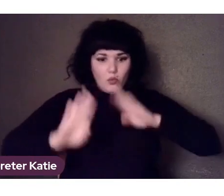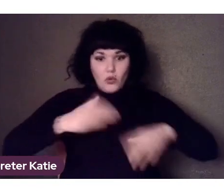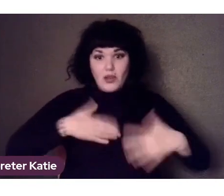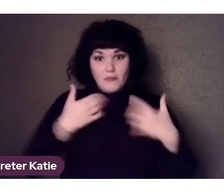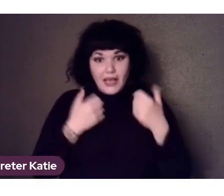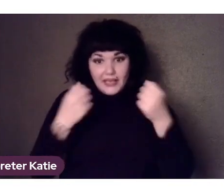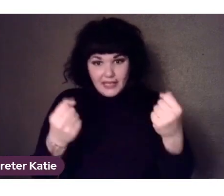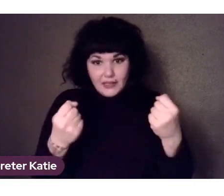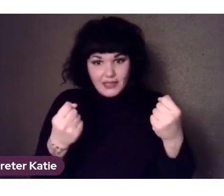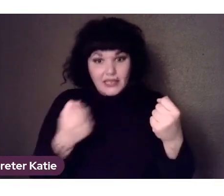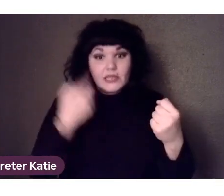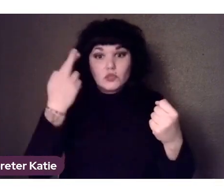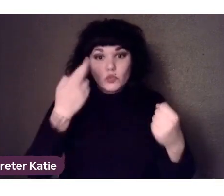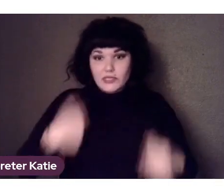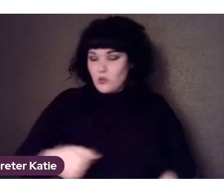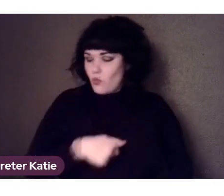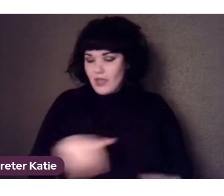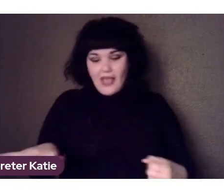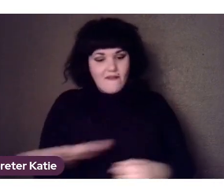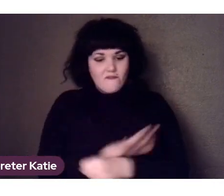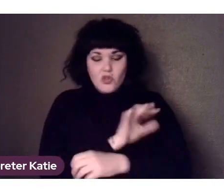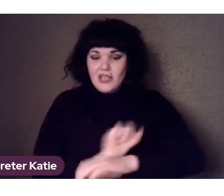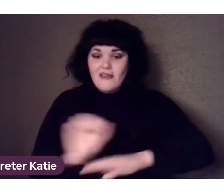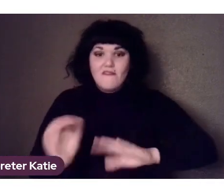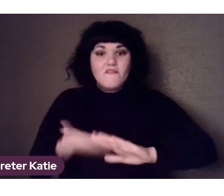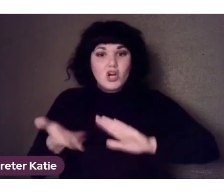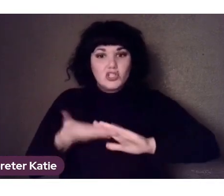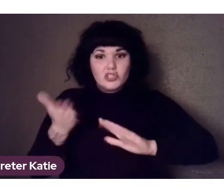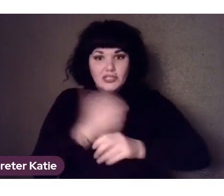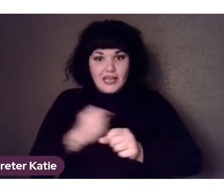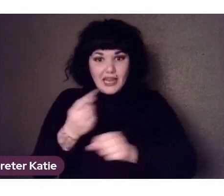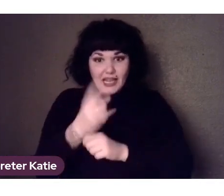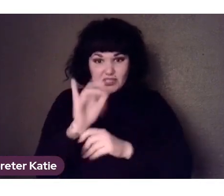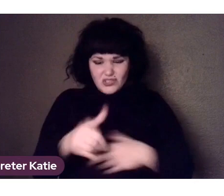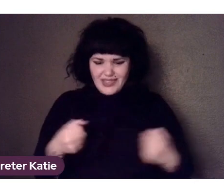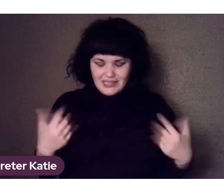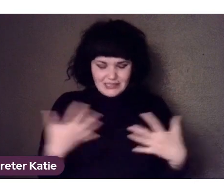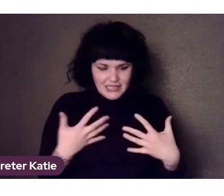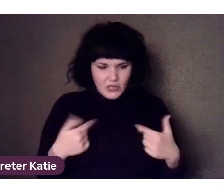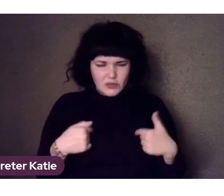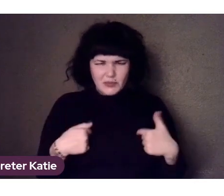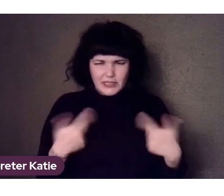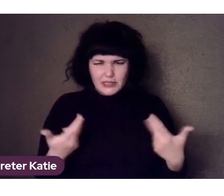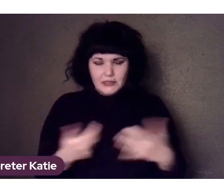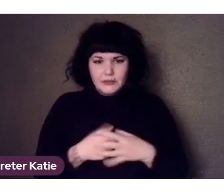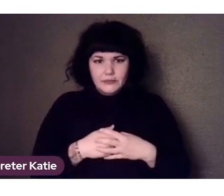fully function next year. And that scares me.